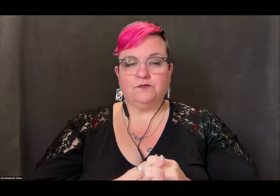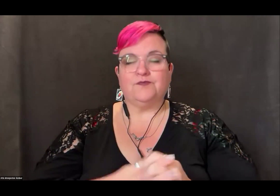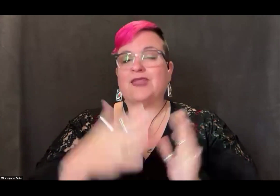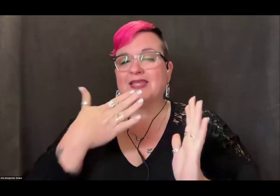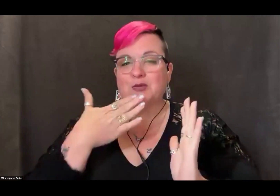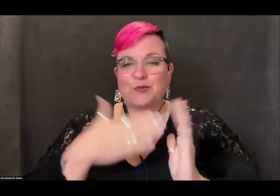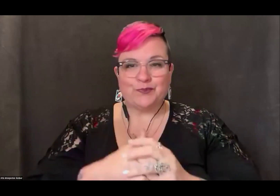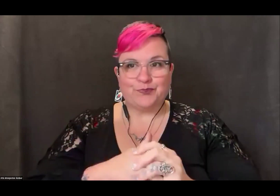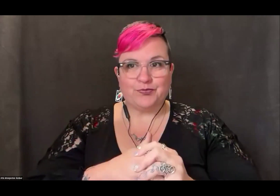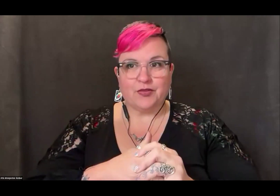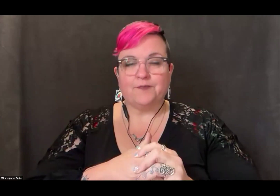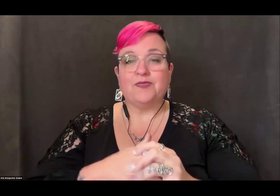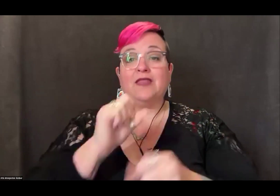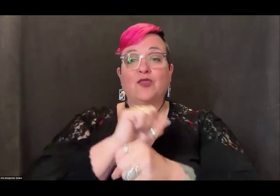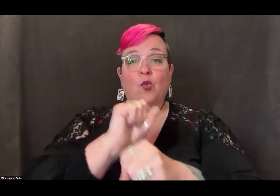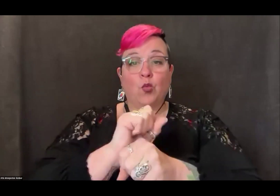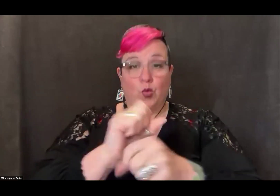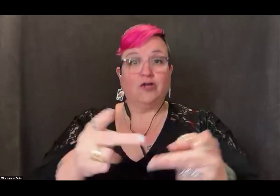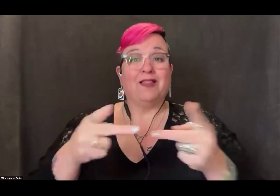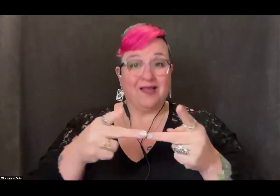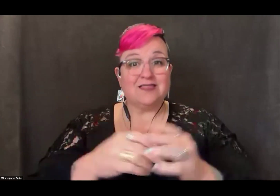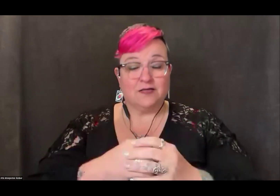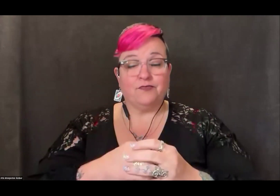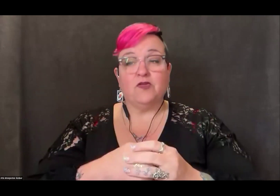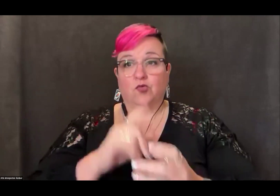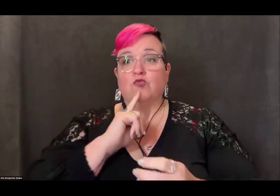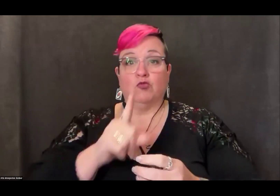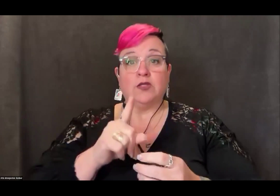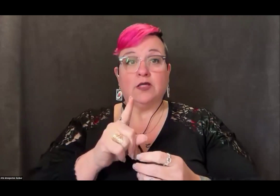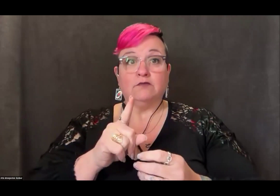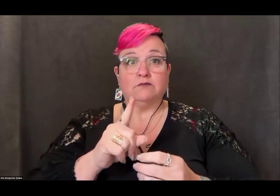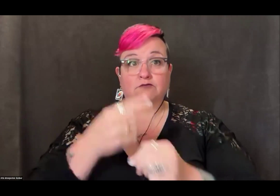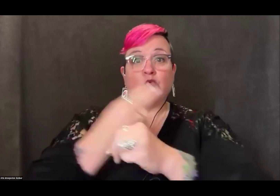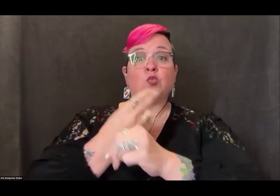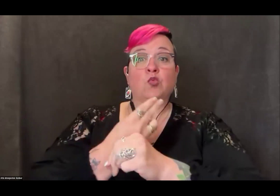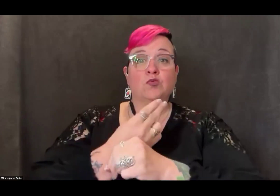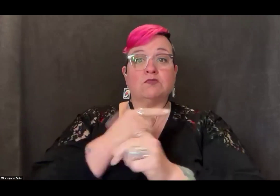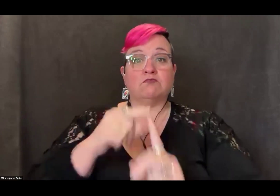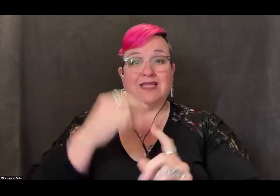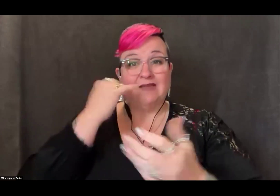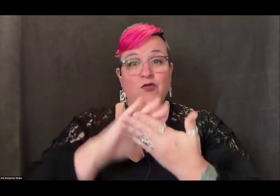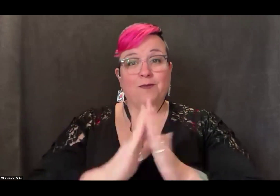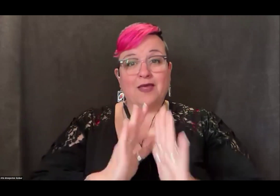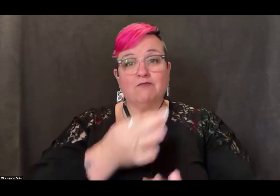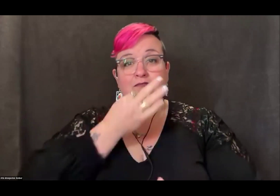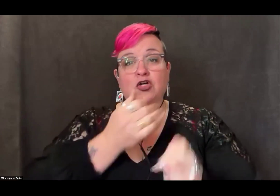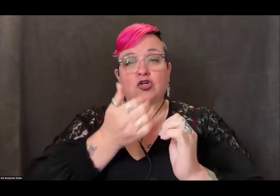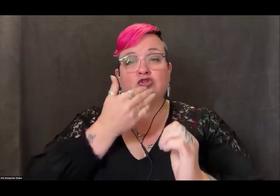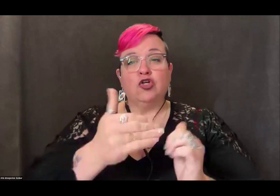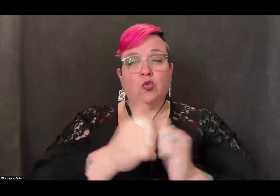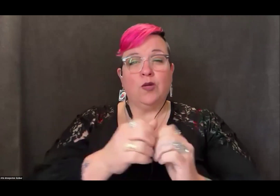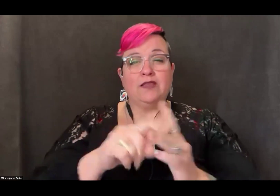you. In the workplace, you could really use, if you became very good at prompting, you